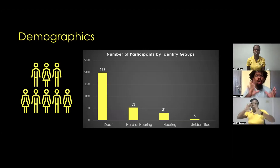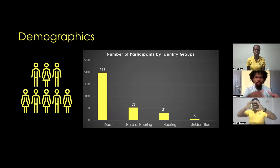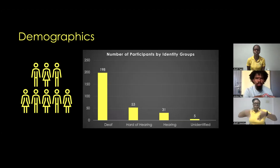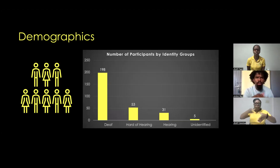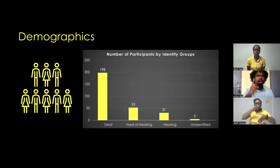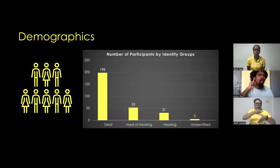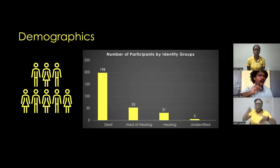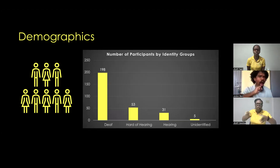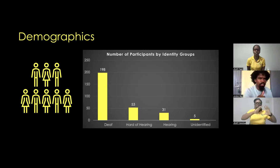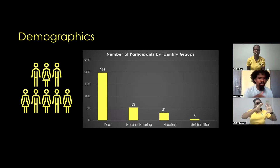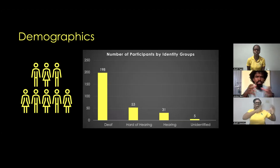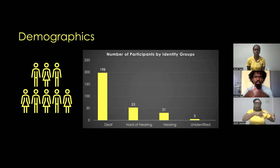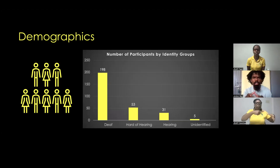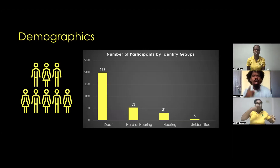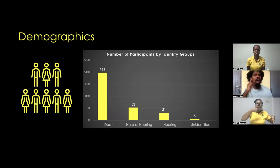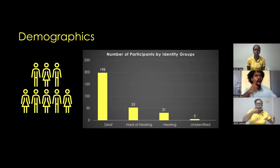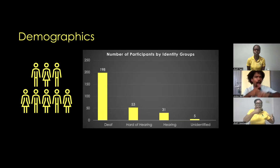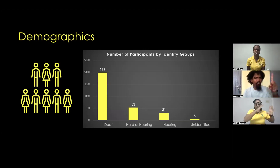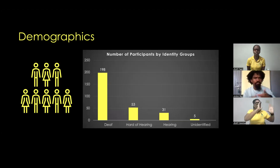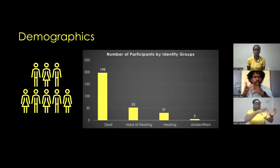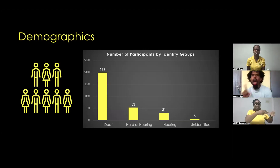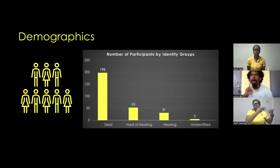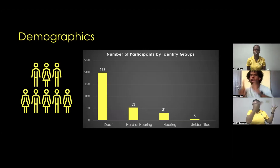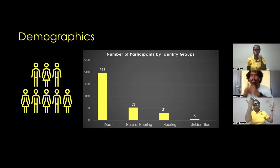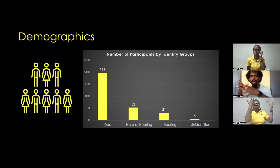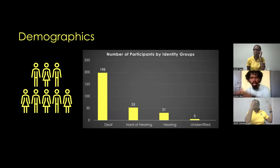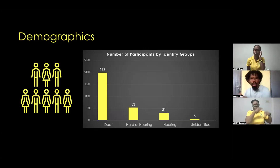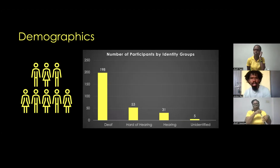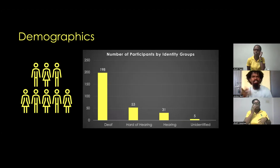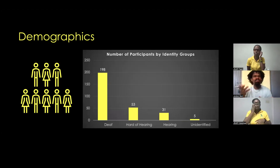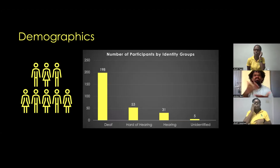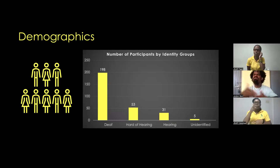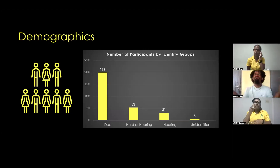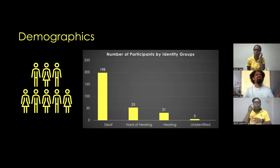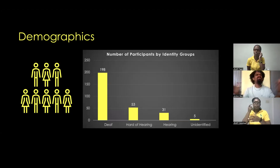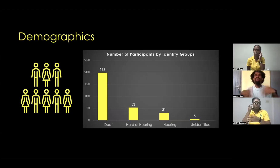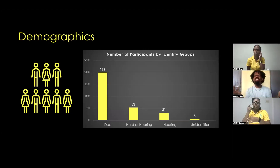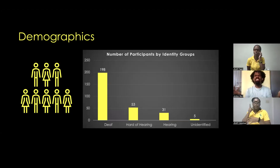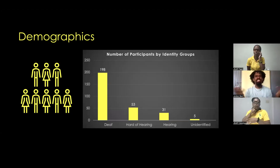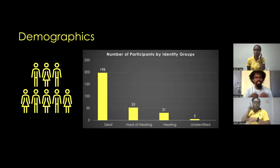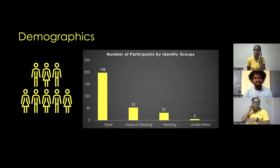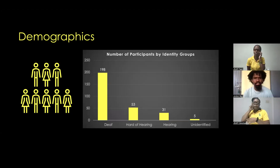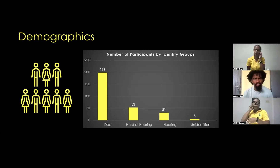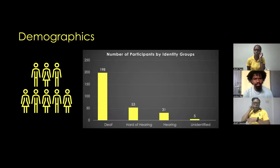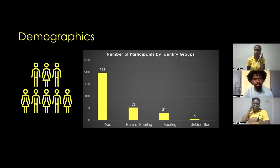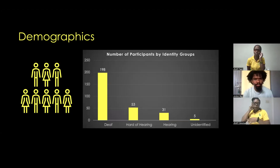we know who these people are. They're grouped in hearing, deaf, hard of hearing, different categories. And the